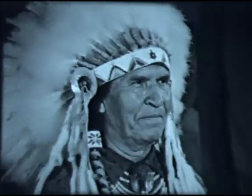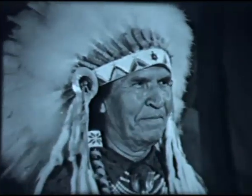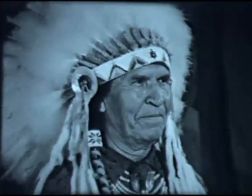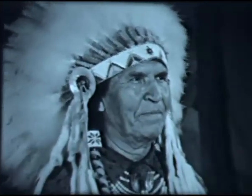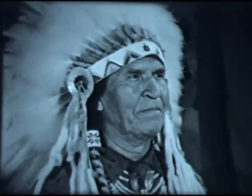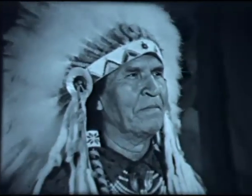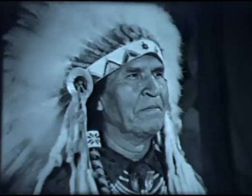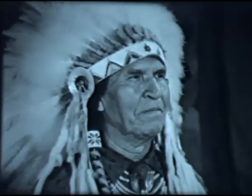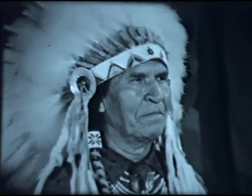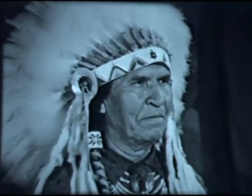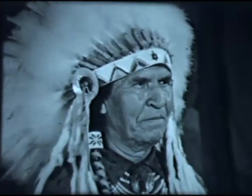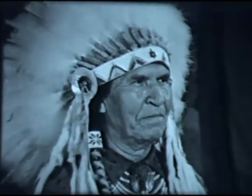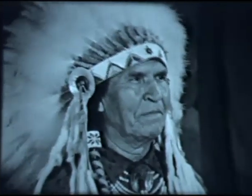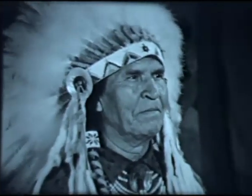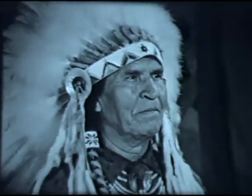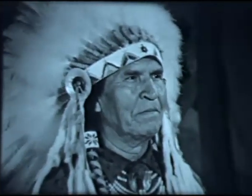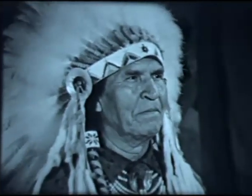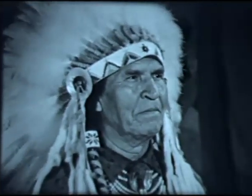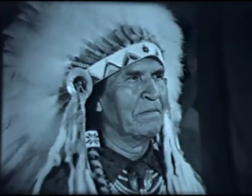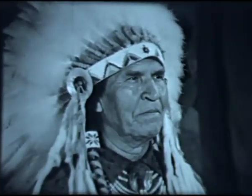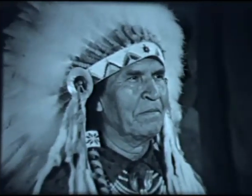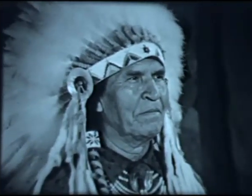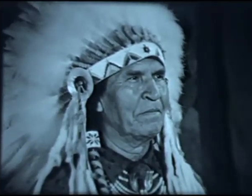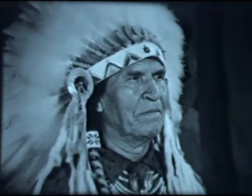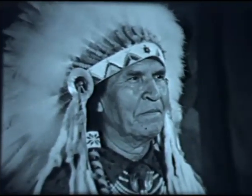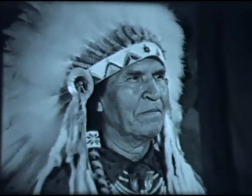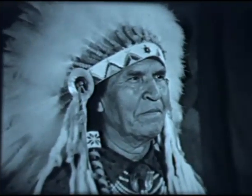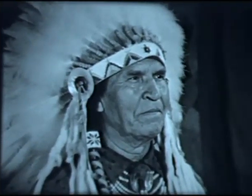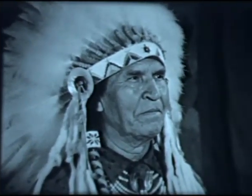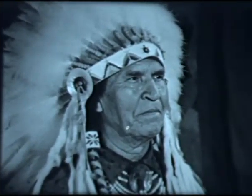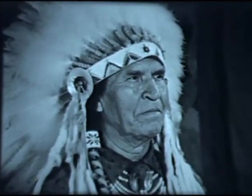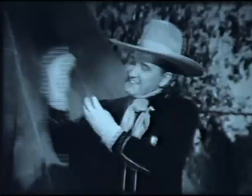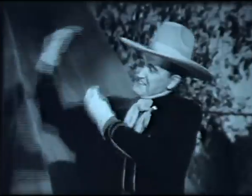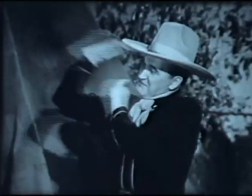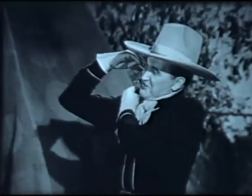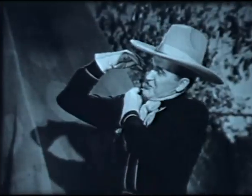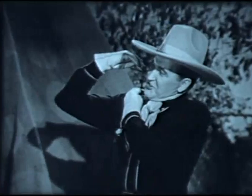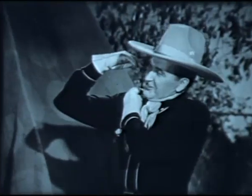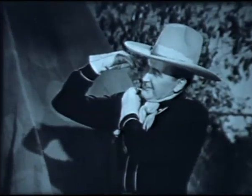cried, cried, and cried. And the grandfather, this magician,